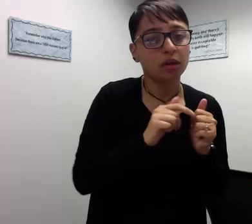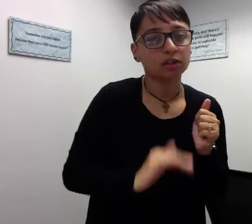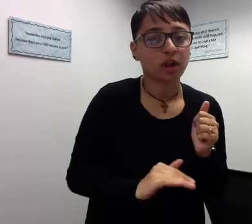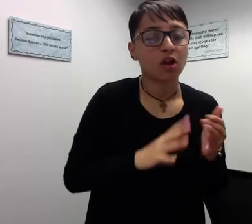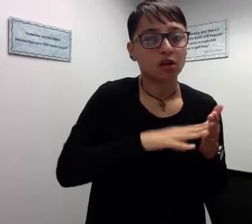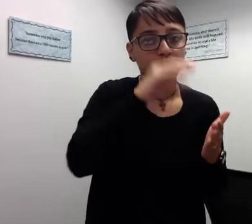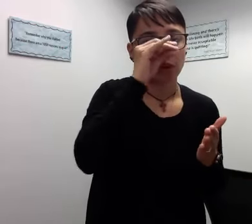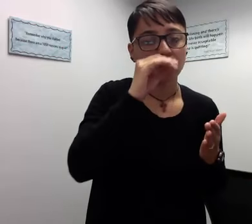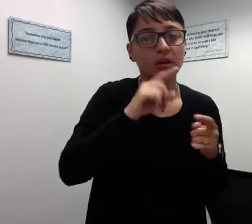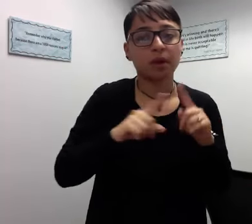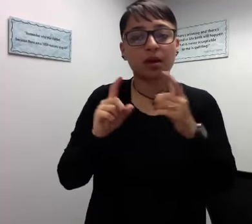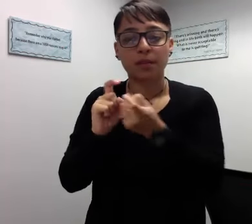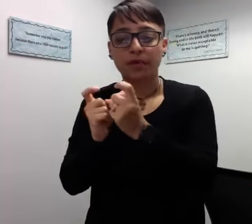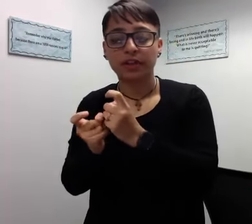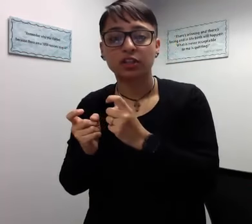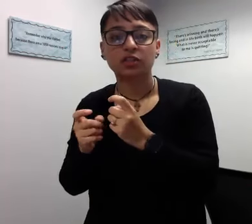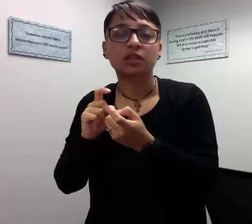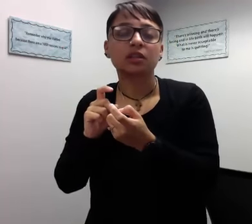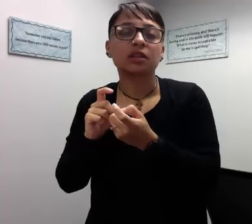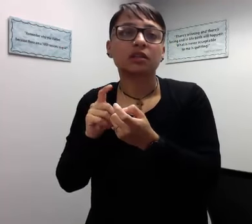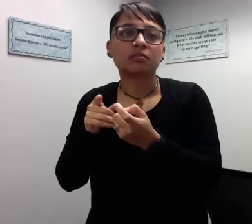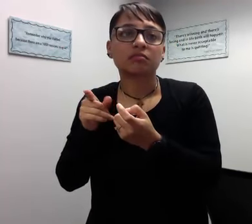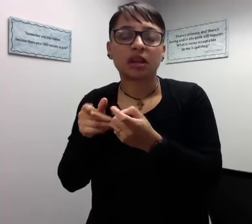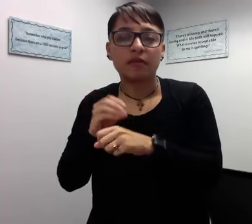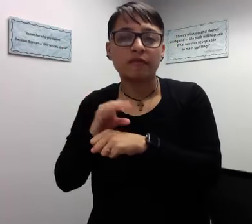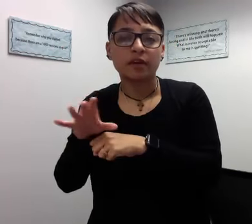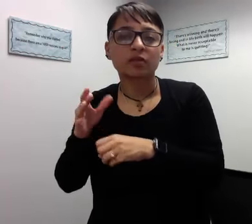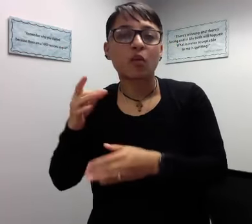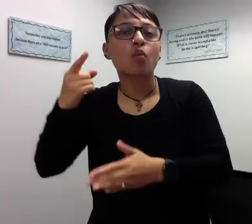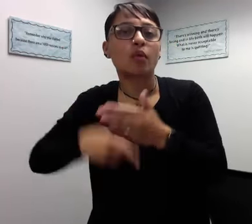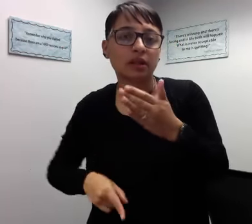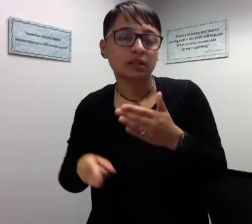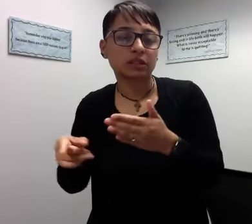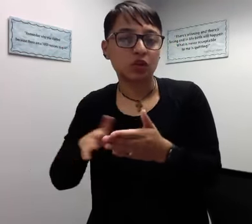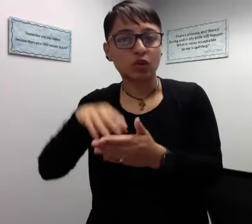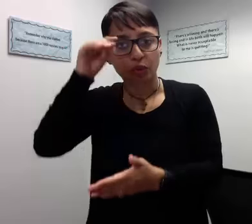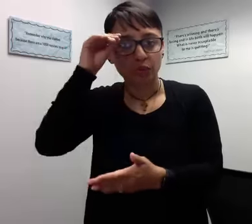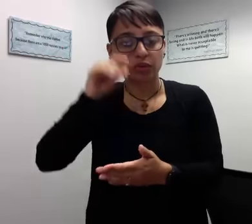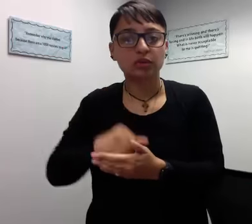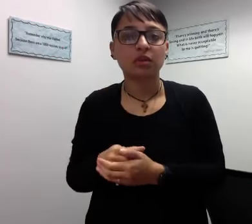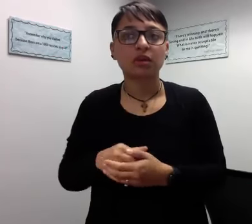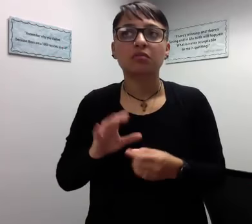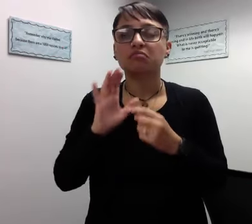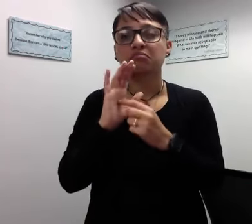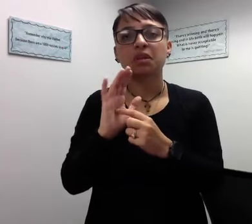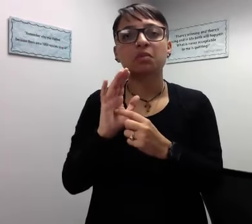your child's learning. So, for example, if you think about a child who needs